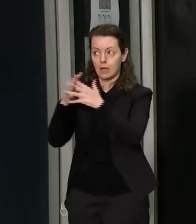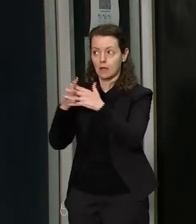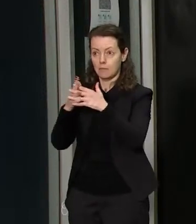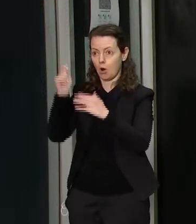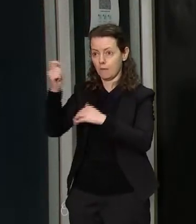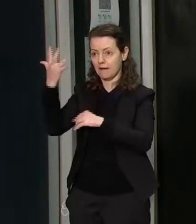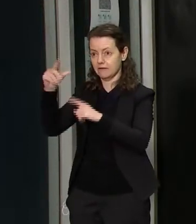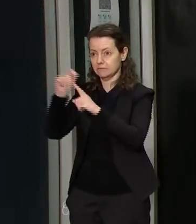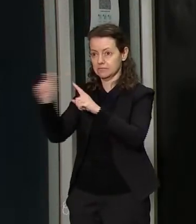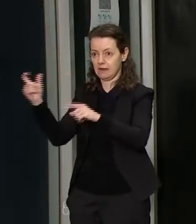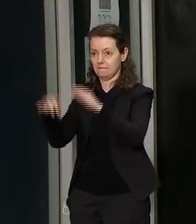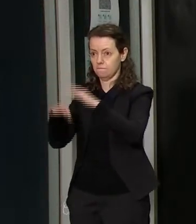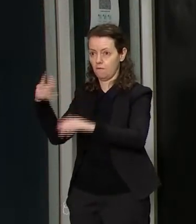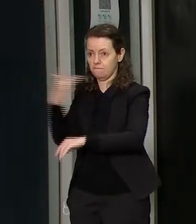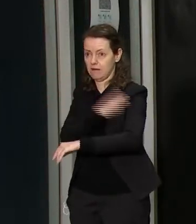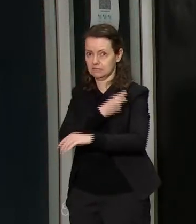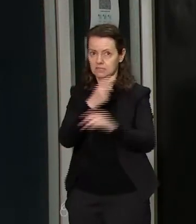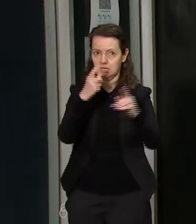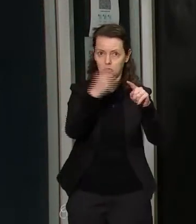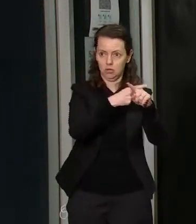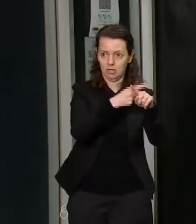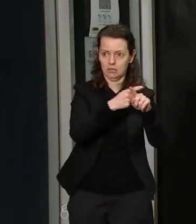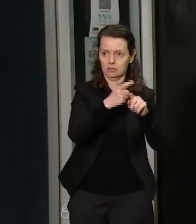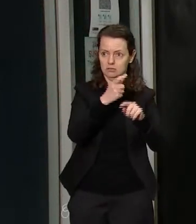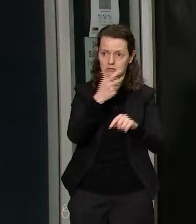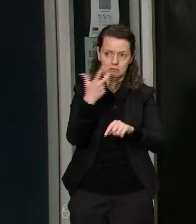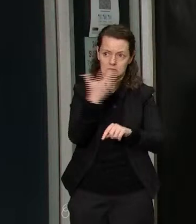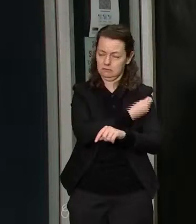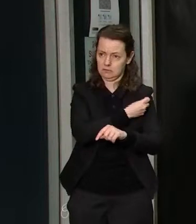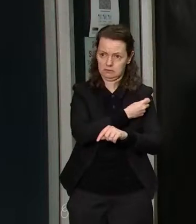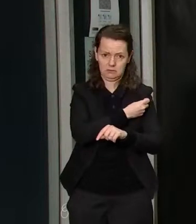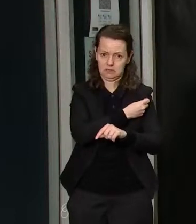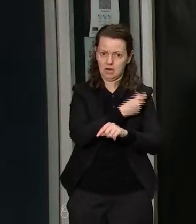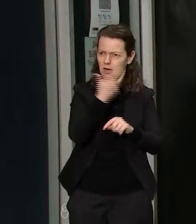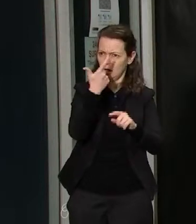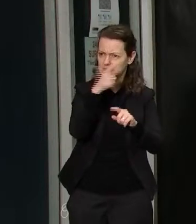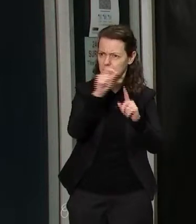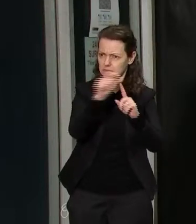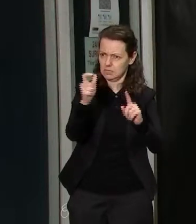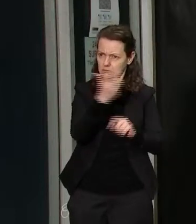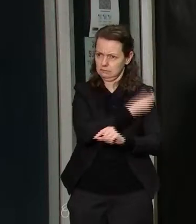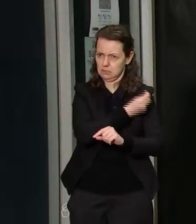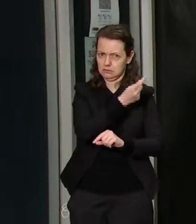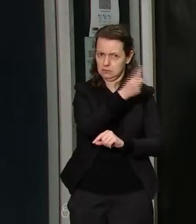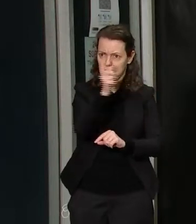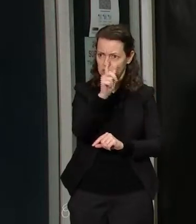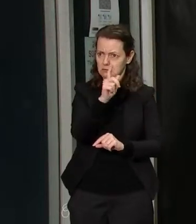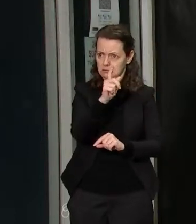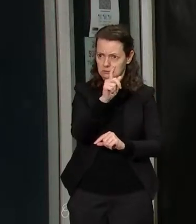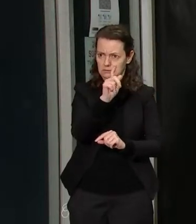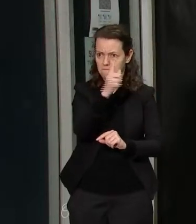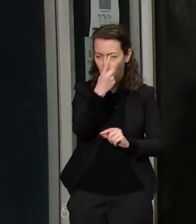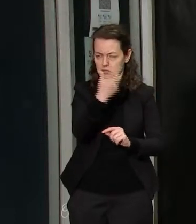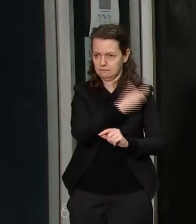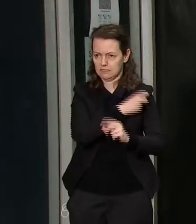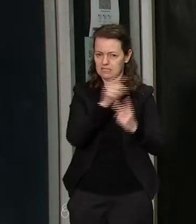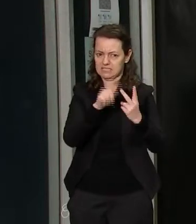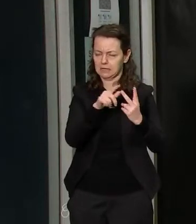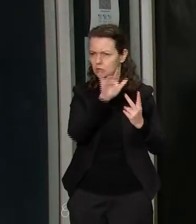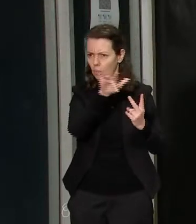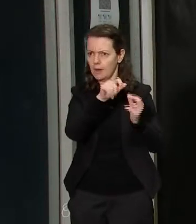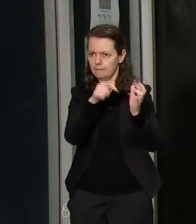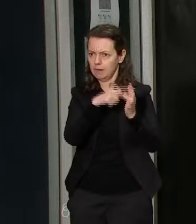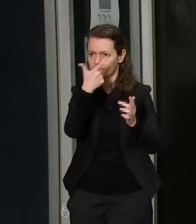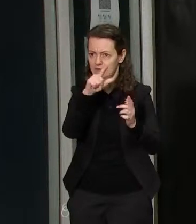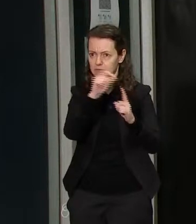vaccinated and a much higher figure with their first jab. We've got a delayed rollout of the vaccine, a delayed rollout of the Commonwealth